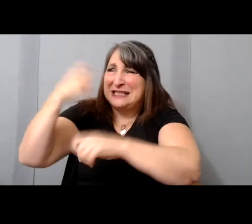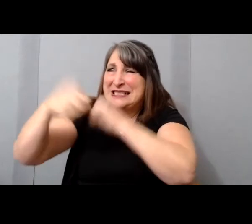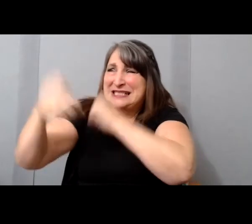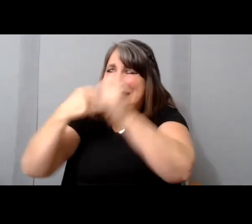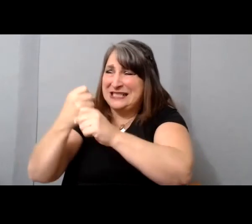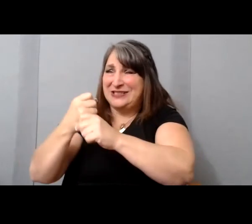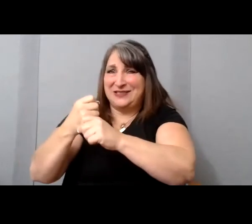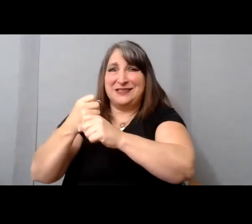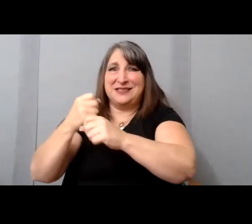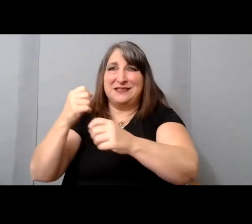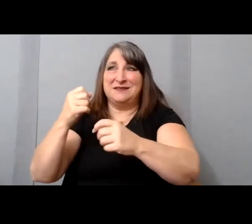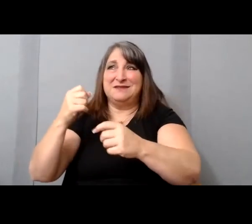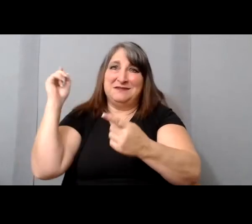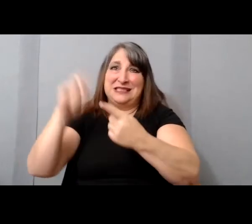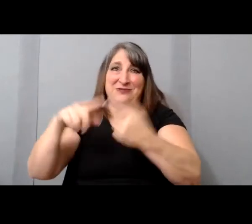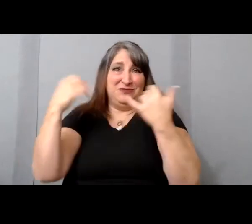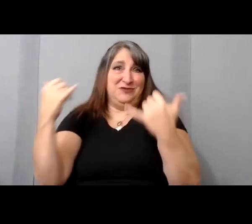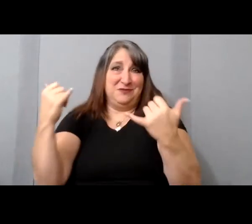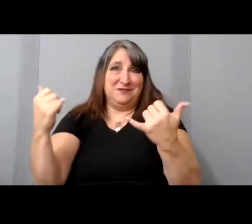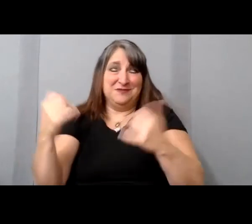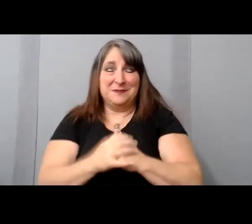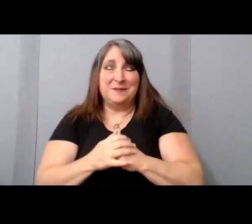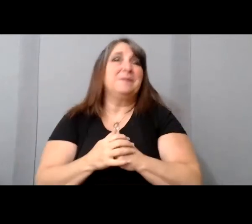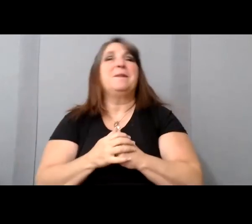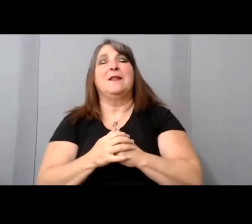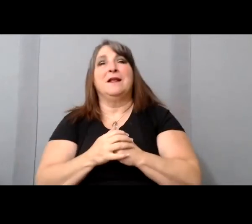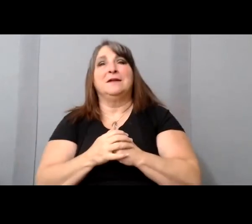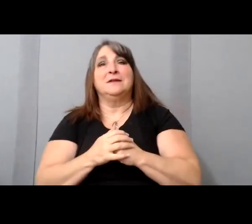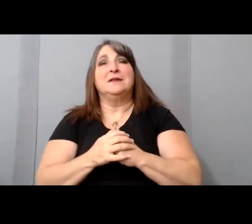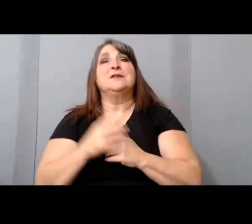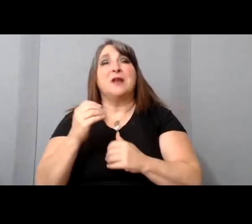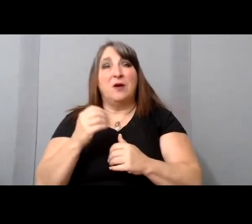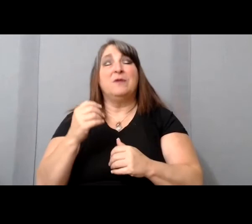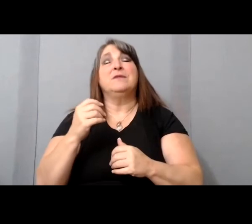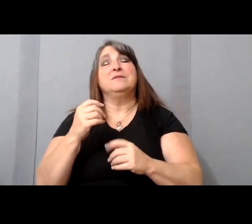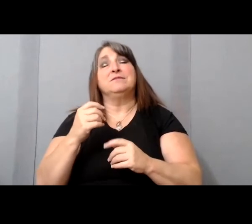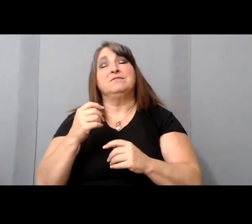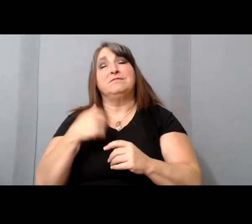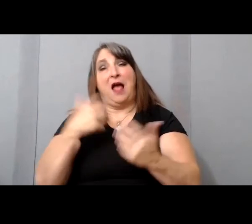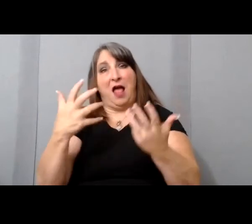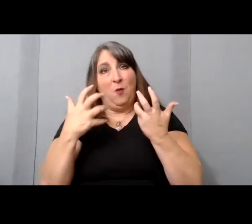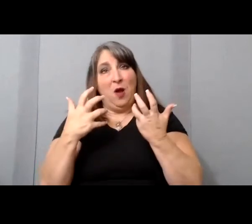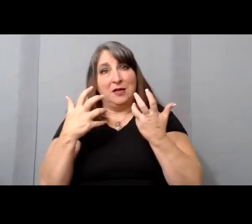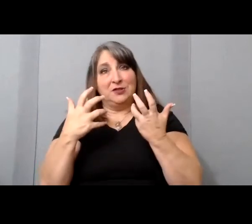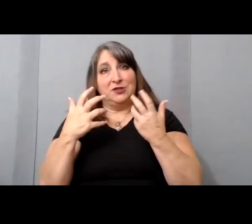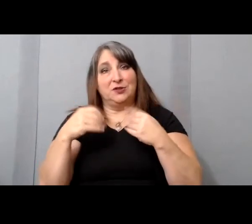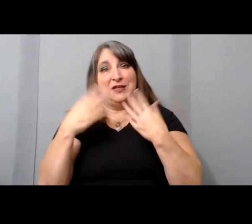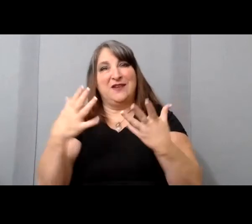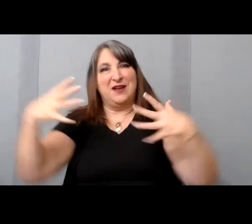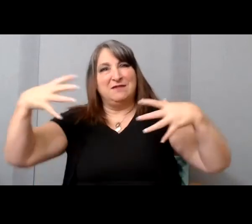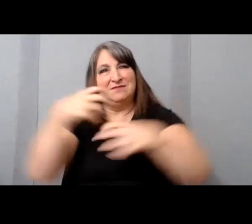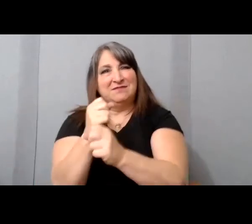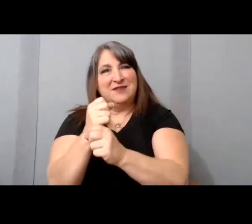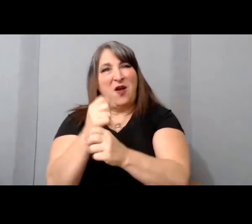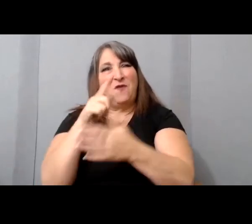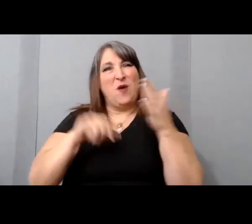this point. Now, before we get back to the work that we have before us in California, I do want to just give a snapshot on what this